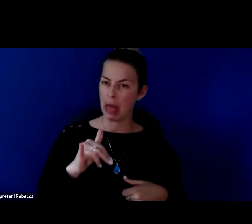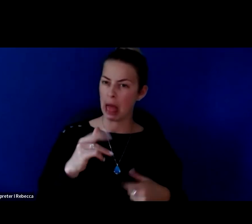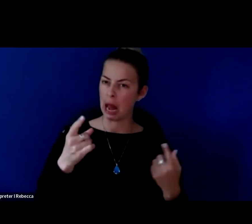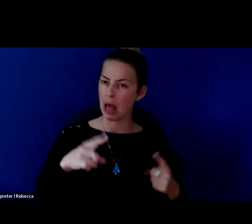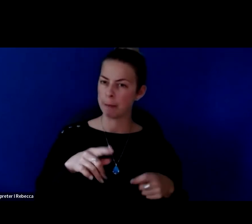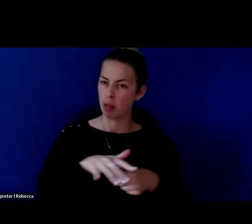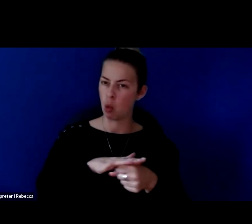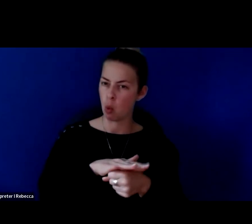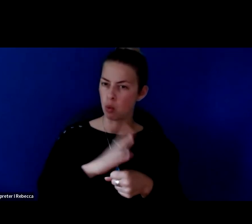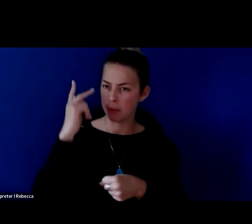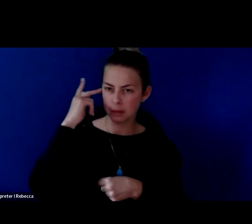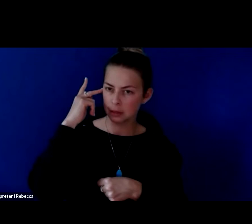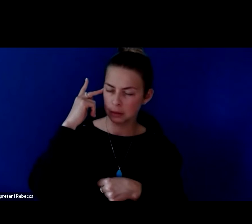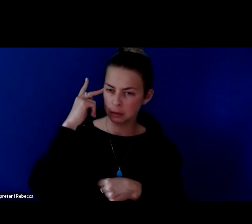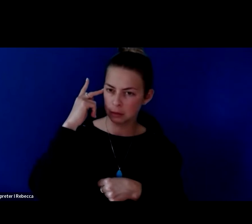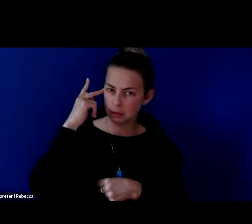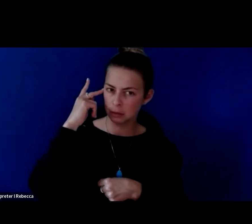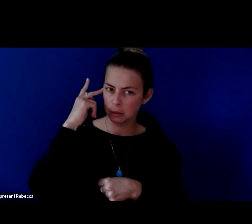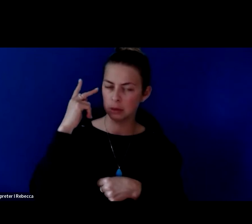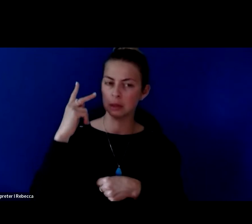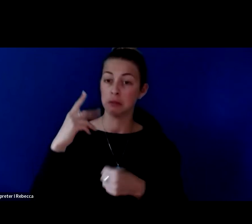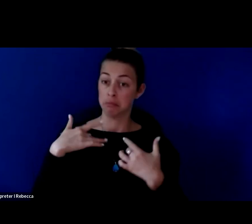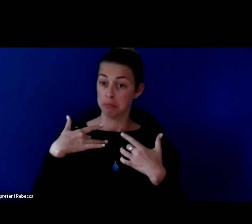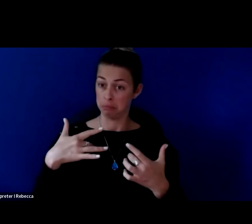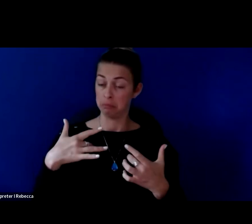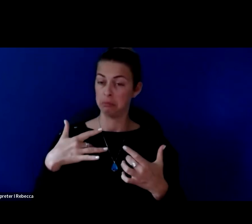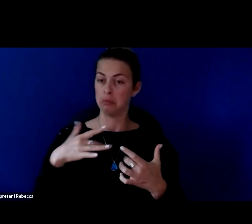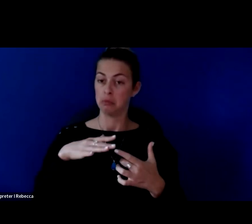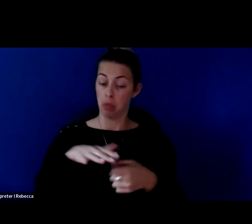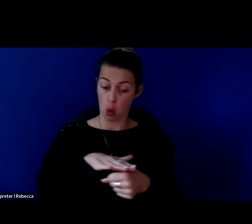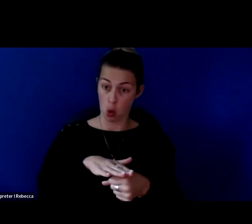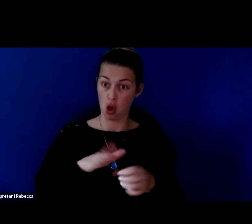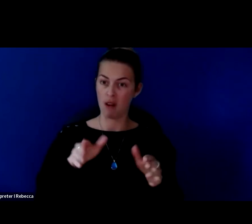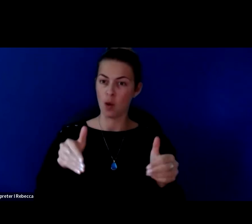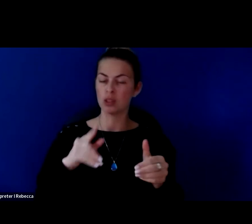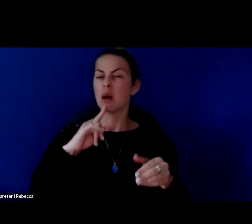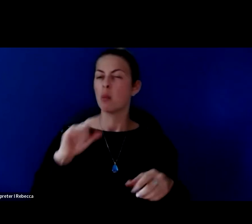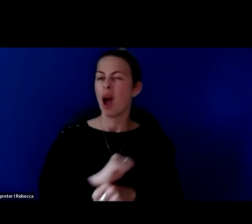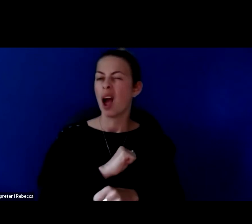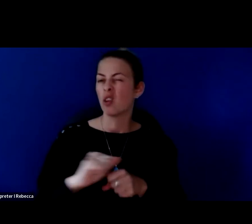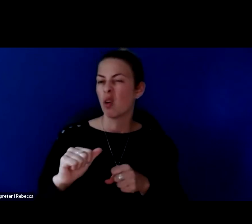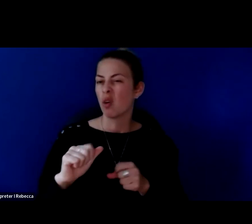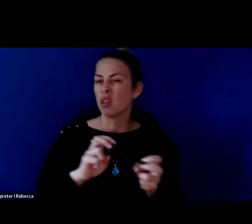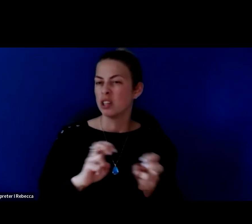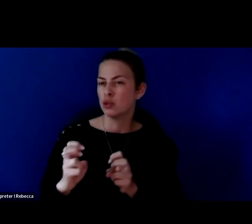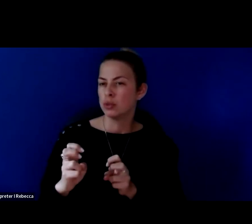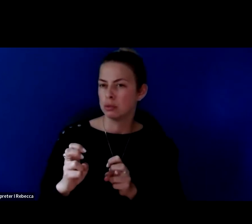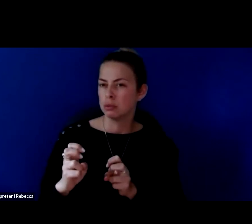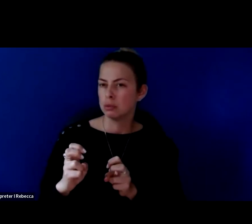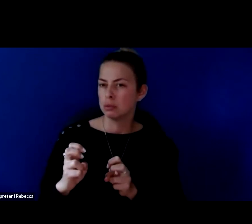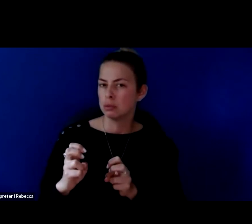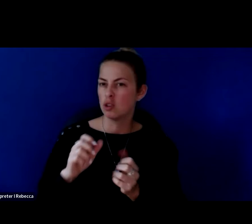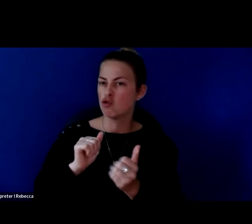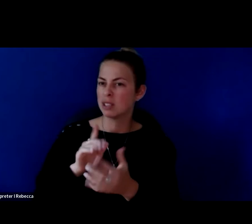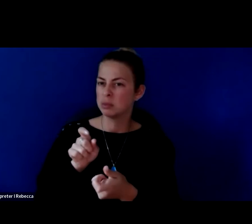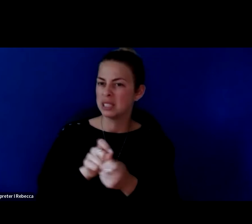because local politics, you end up focusing on more practical, immediate issues. It's usually not as